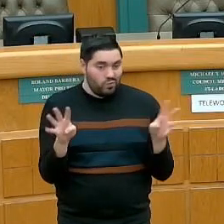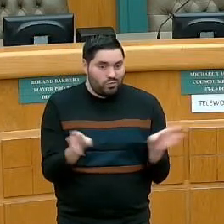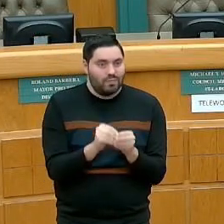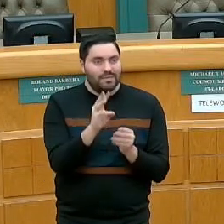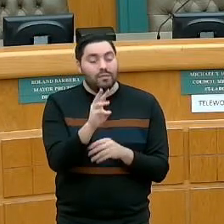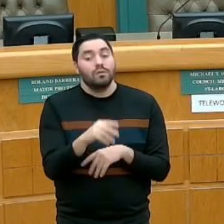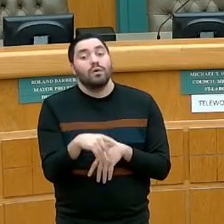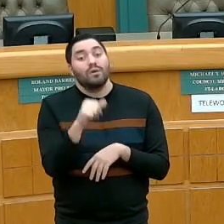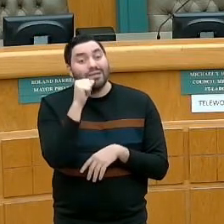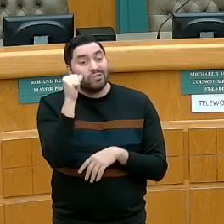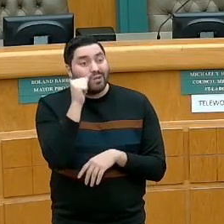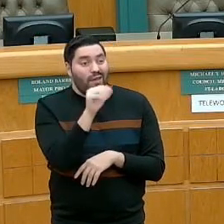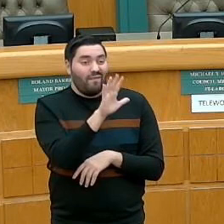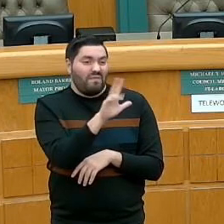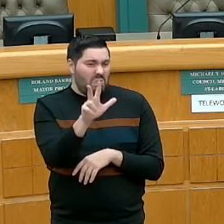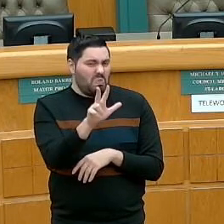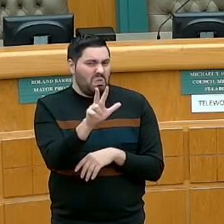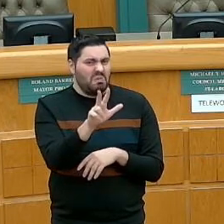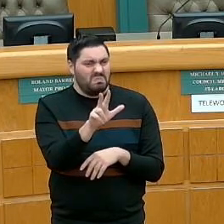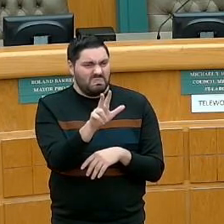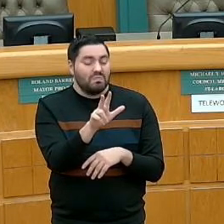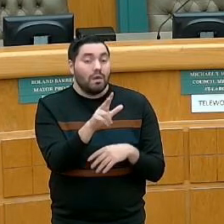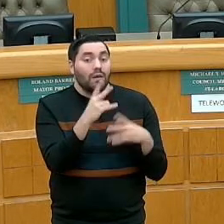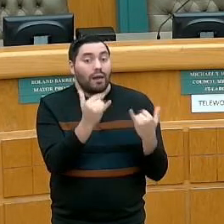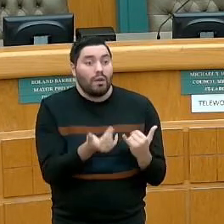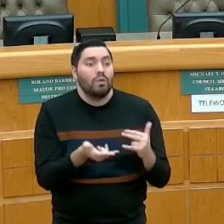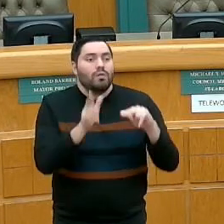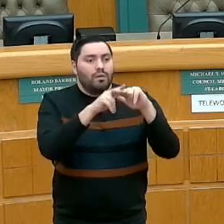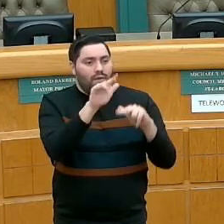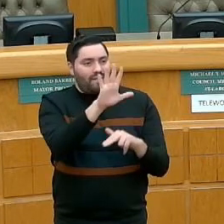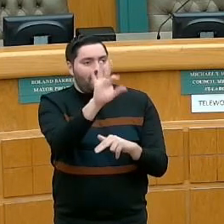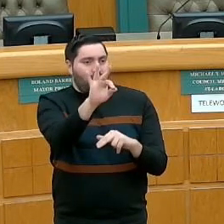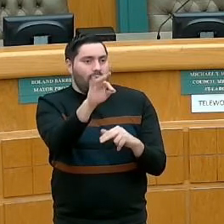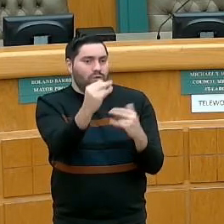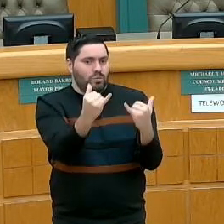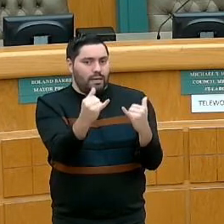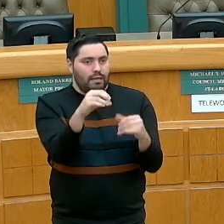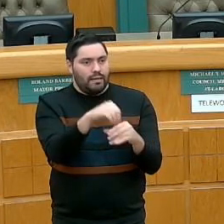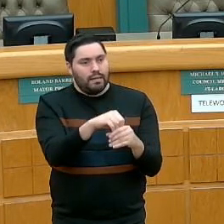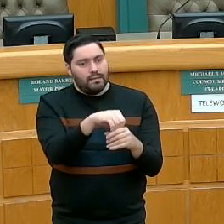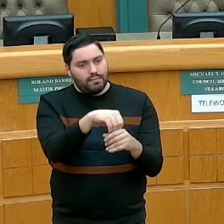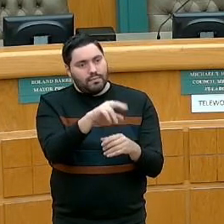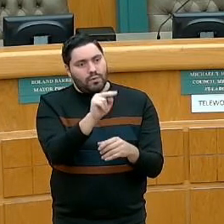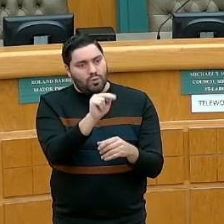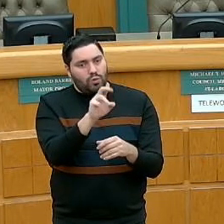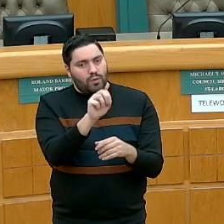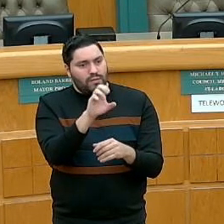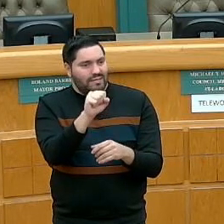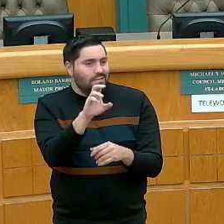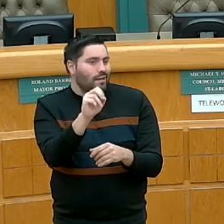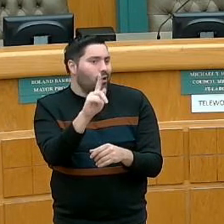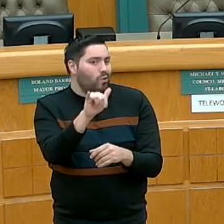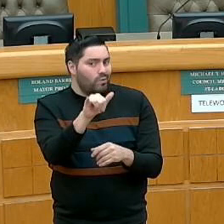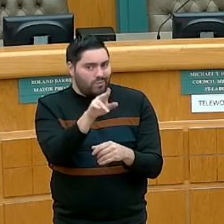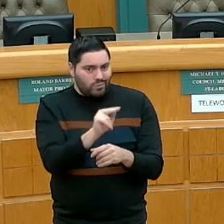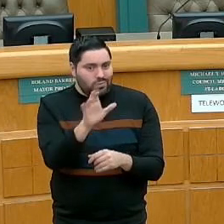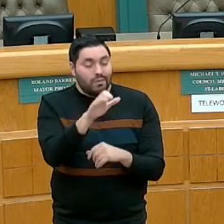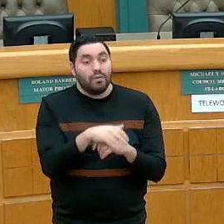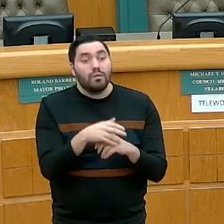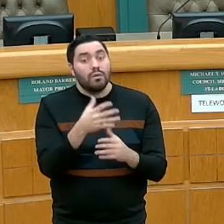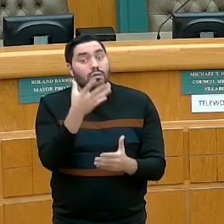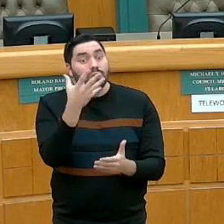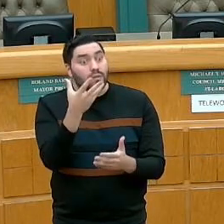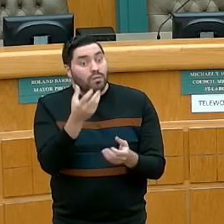53 cases yesterday around this time. Today we're up to 59 cases in Nueces County. Still no deaths to